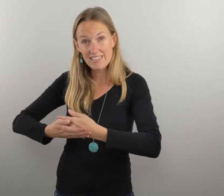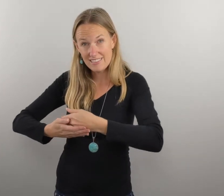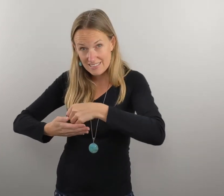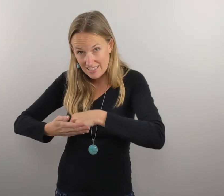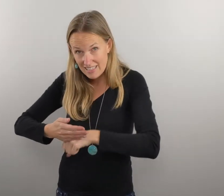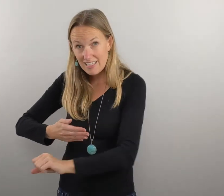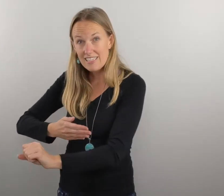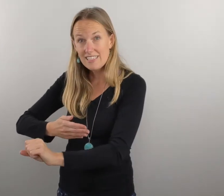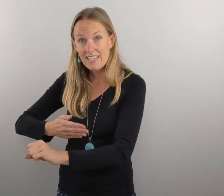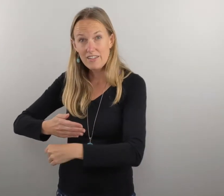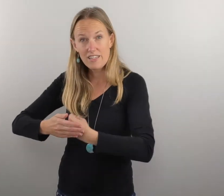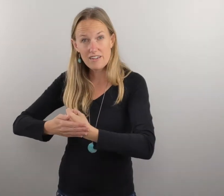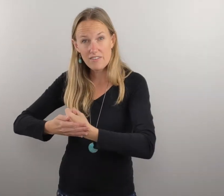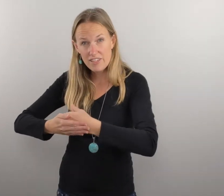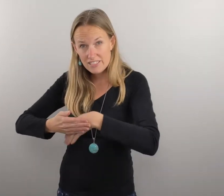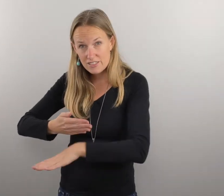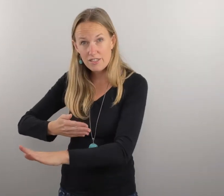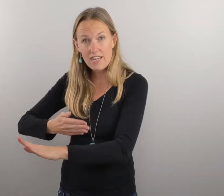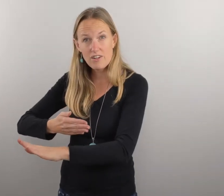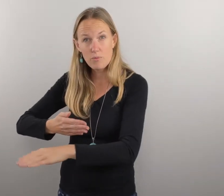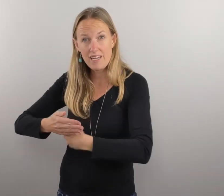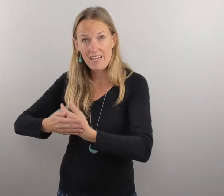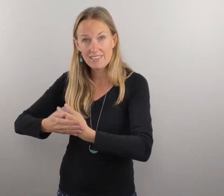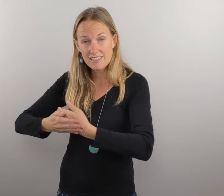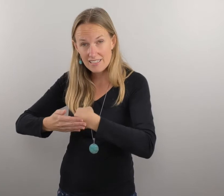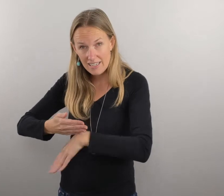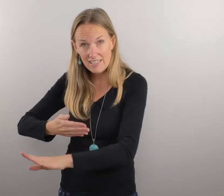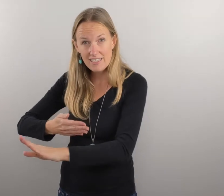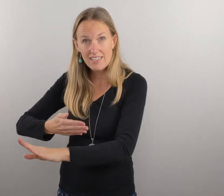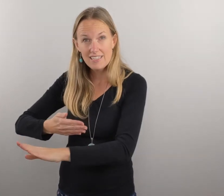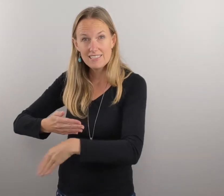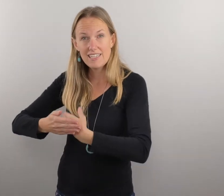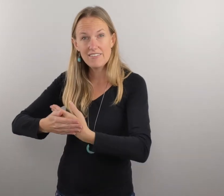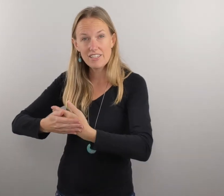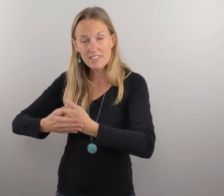this. Okay, you can either have a fist or you can have an open hand. Okay, delivered.